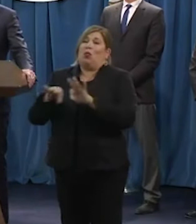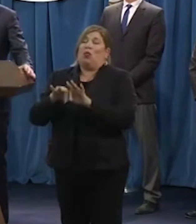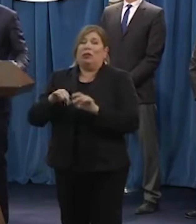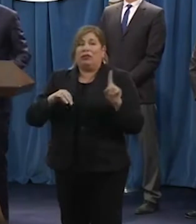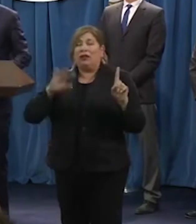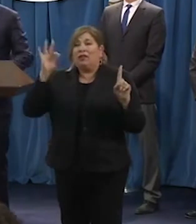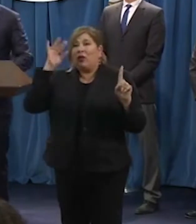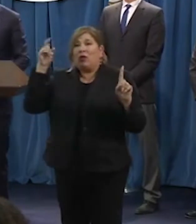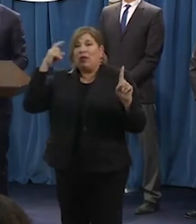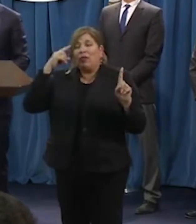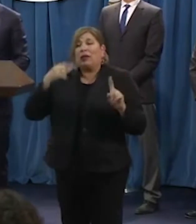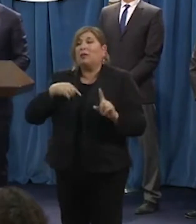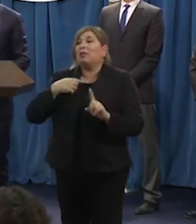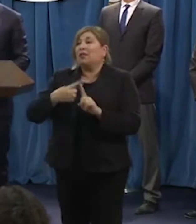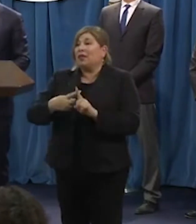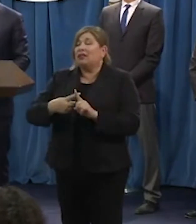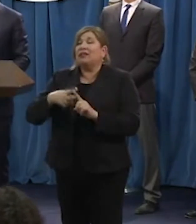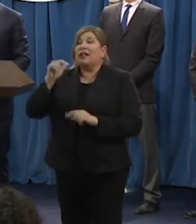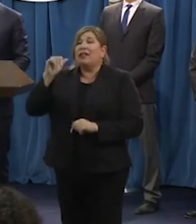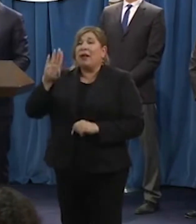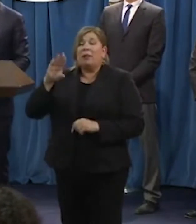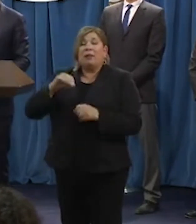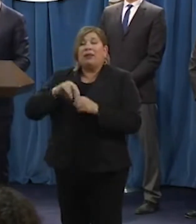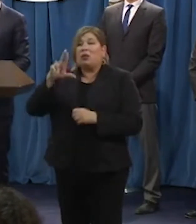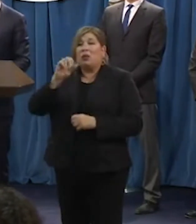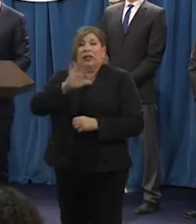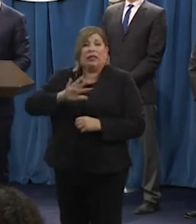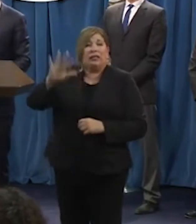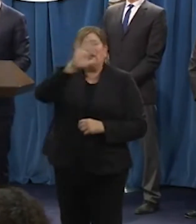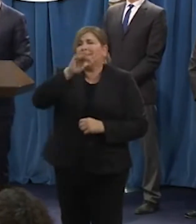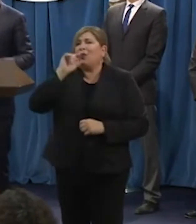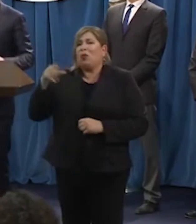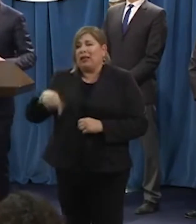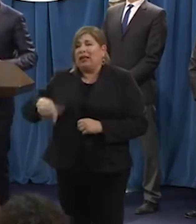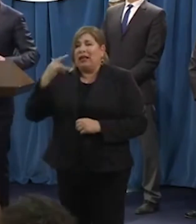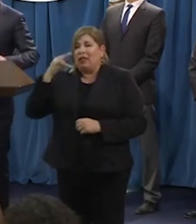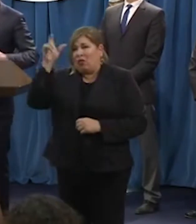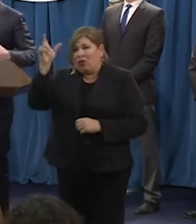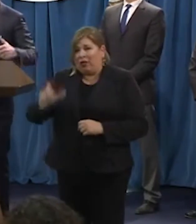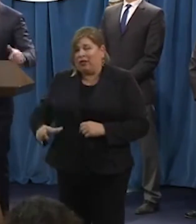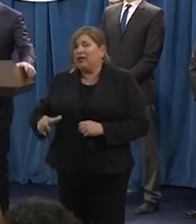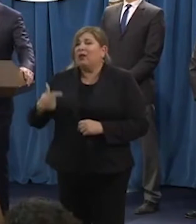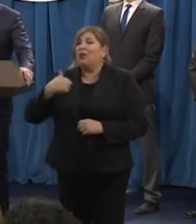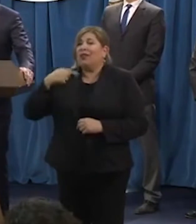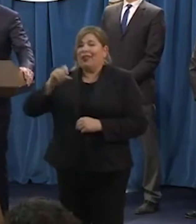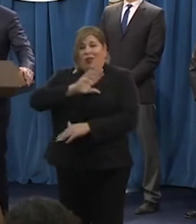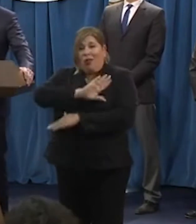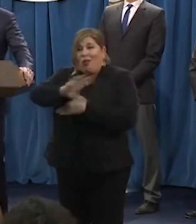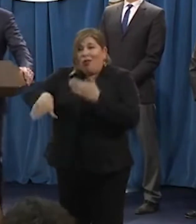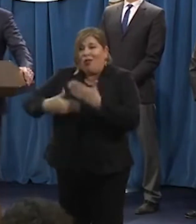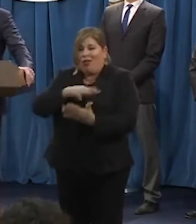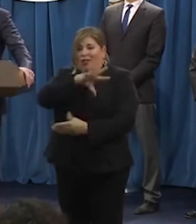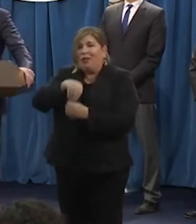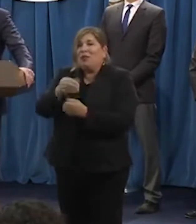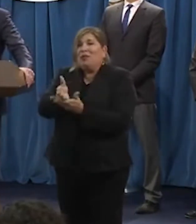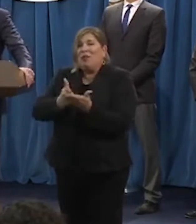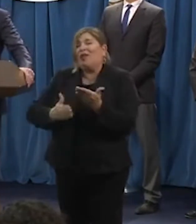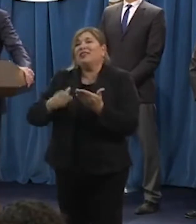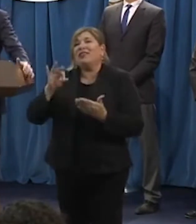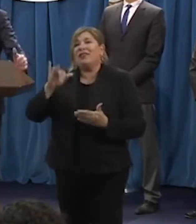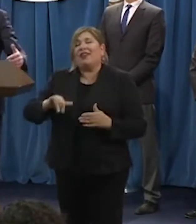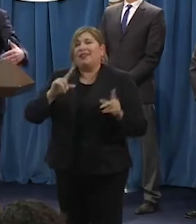and labs across the United States, not just state of California, get the benefit of all the ingredients that are components of the